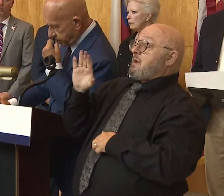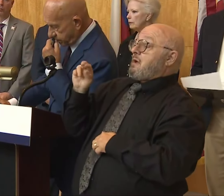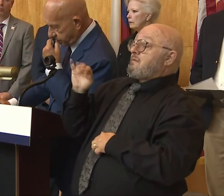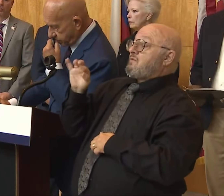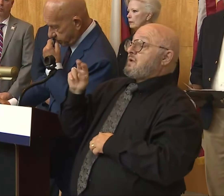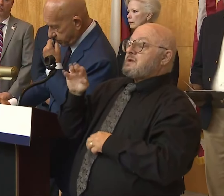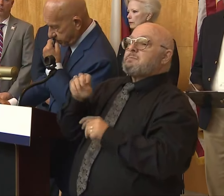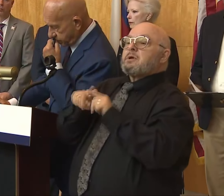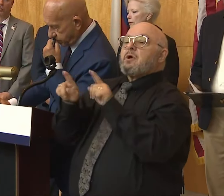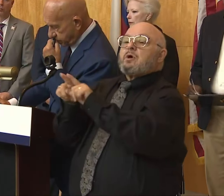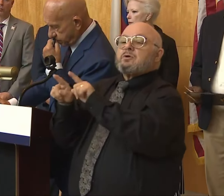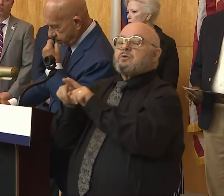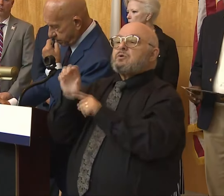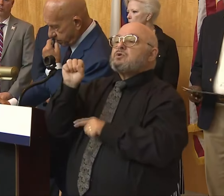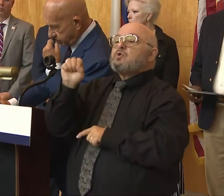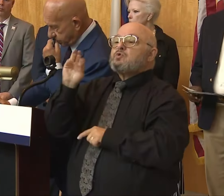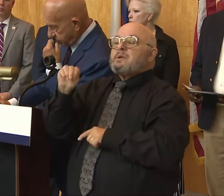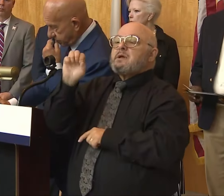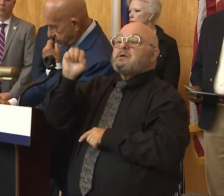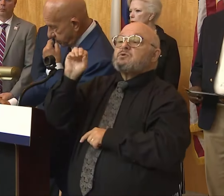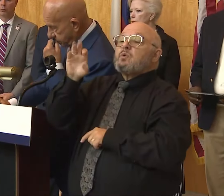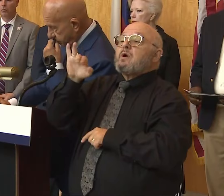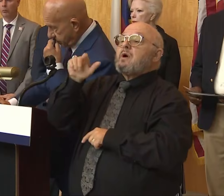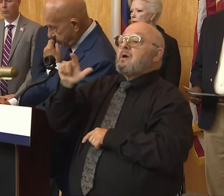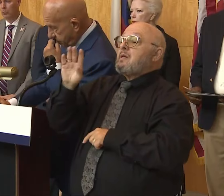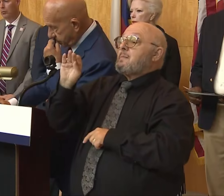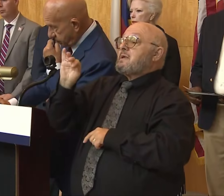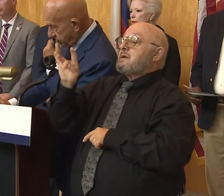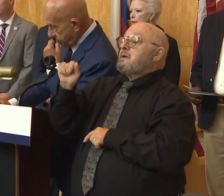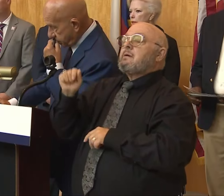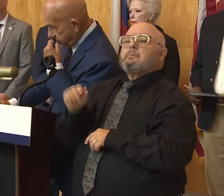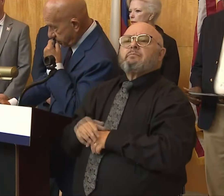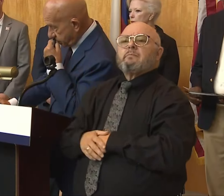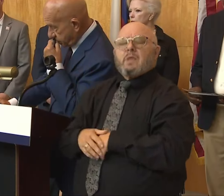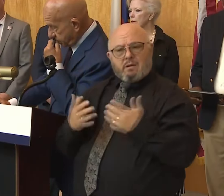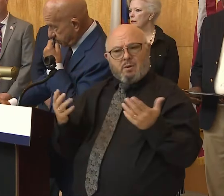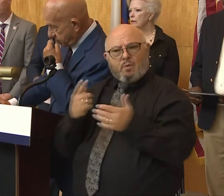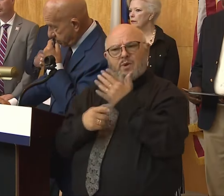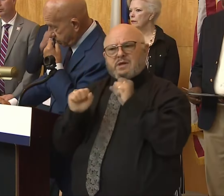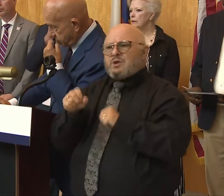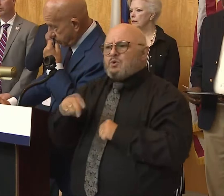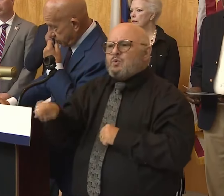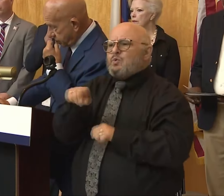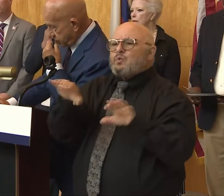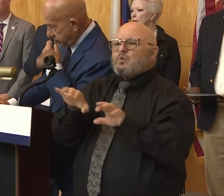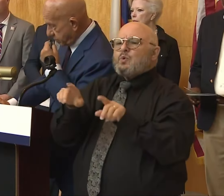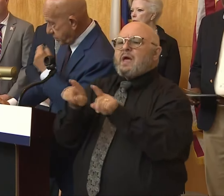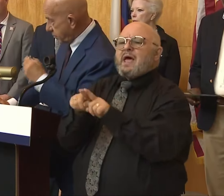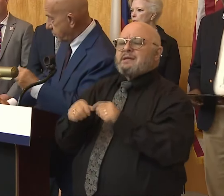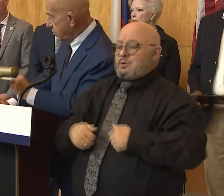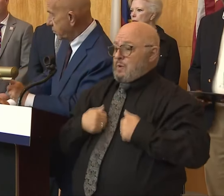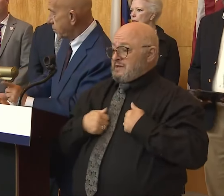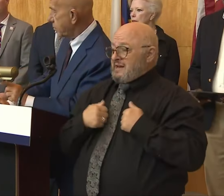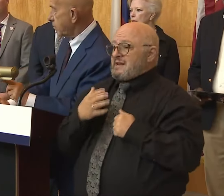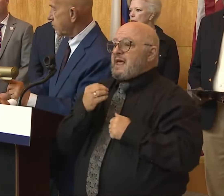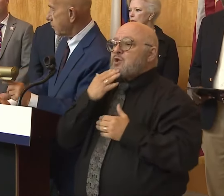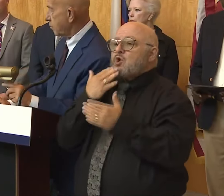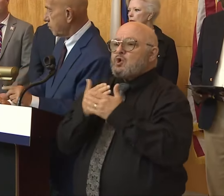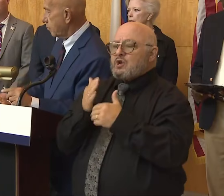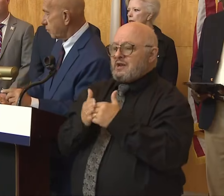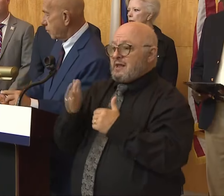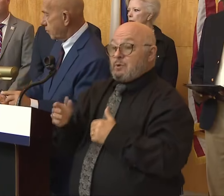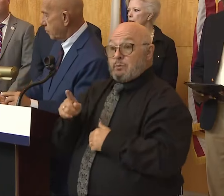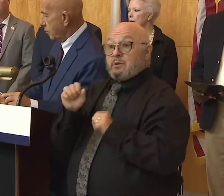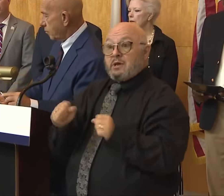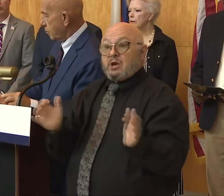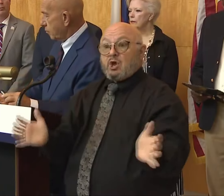as well. Now, what can you do as residents and as a good neighbor? You can encourage folks to